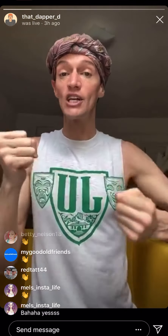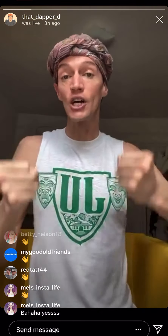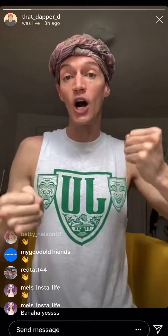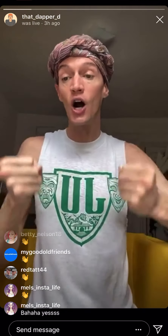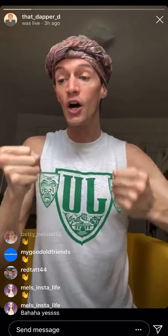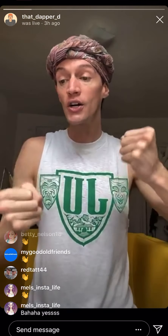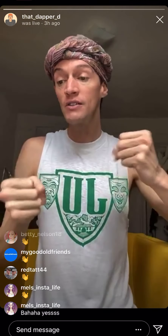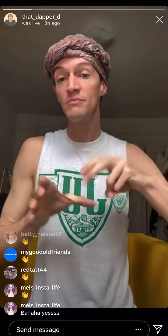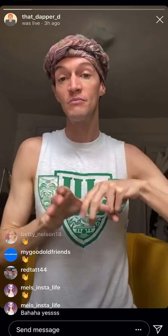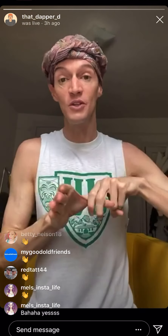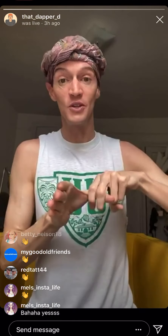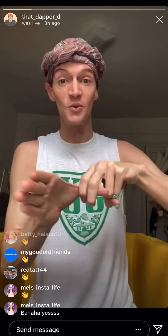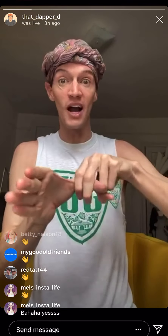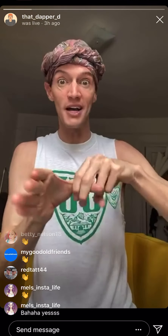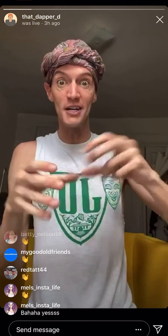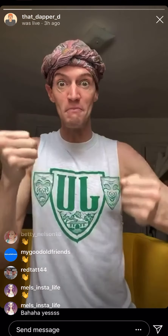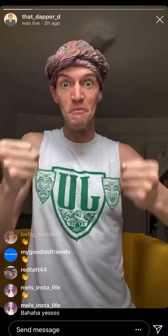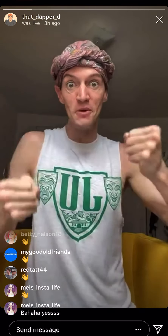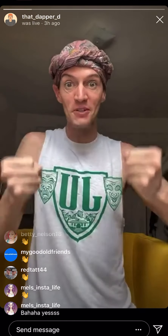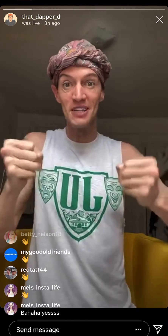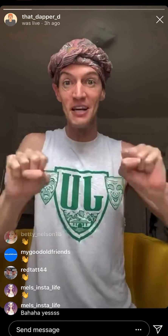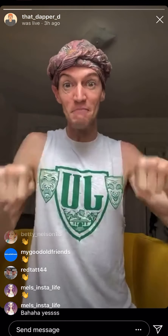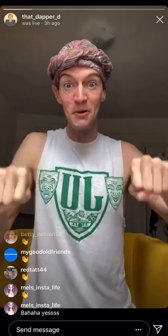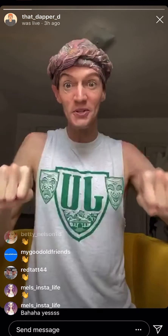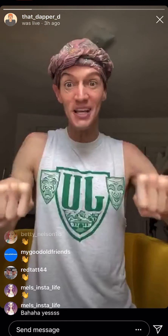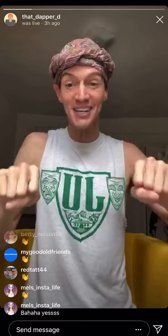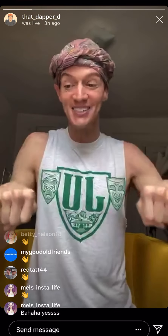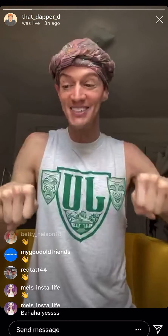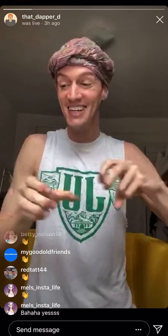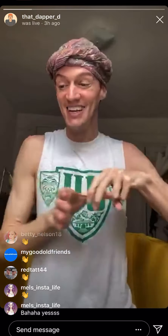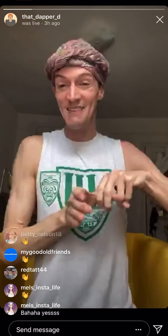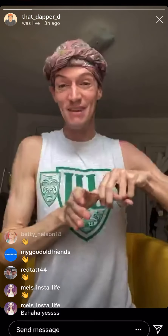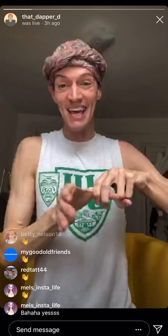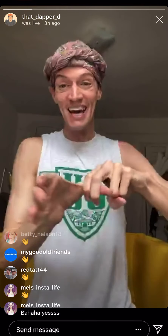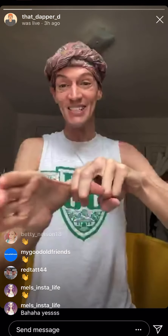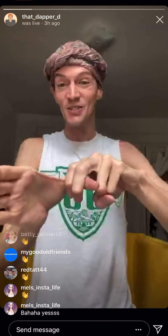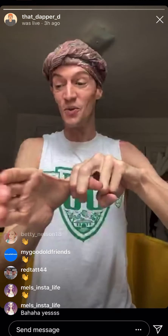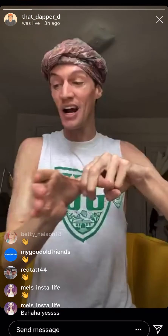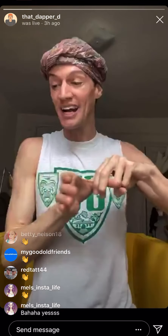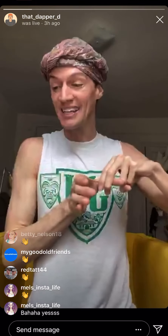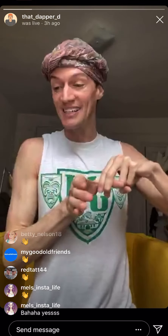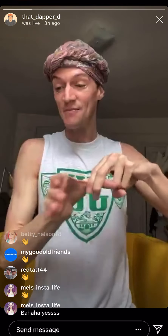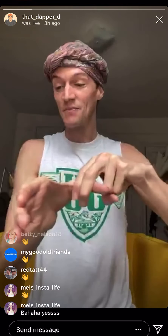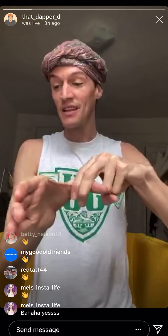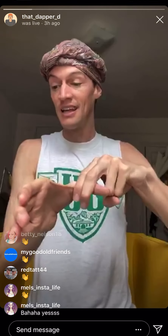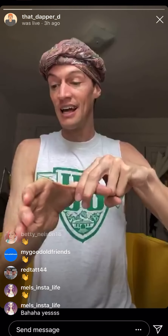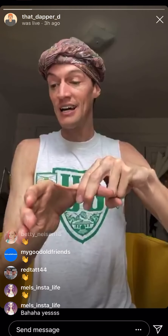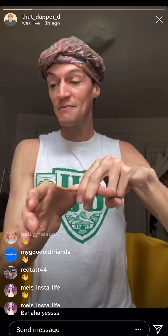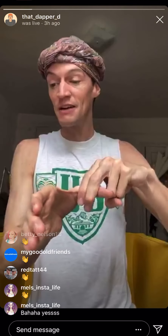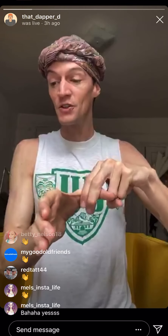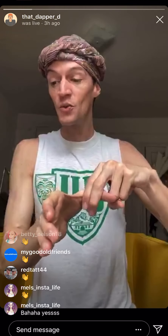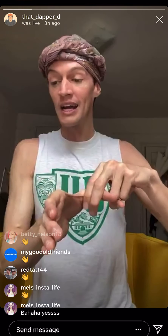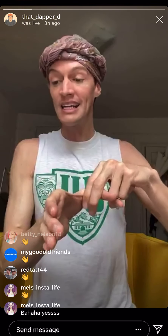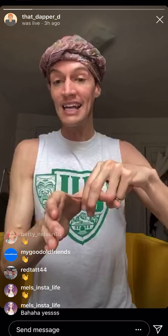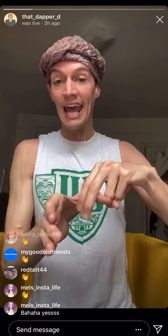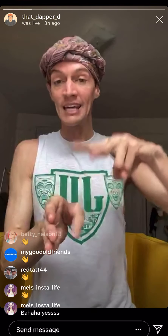car you could ride on a motor a motorcycle but yeah to ride um if you're riding an animal